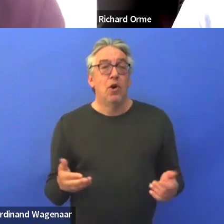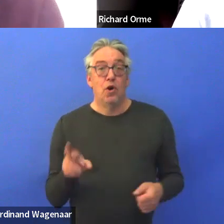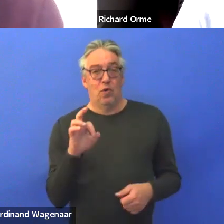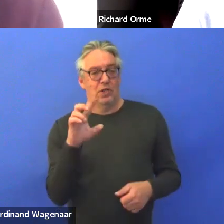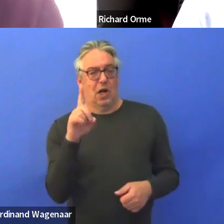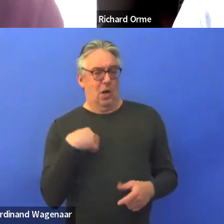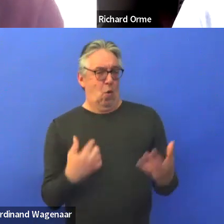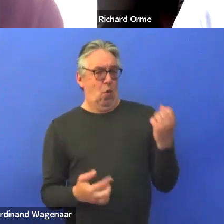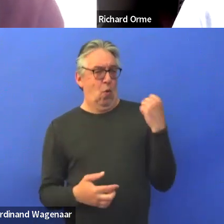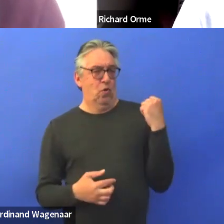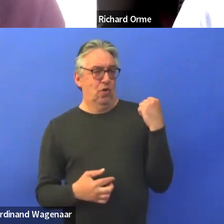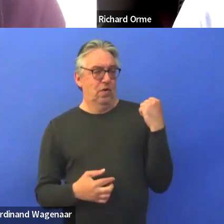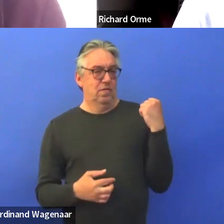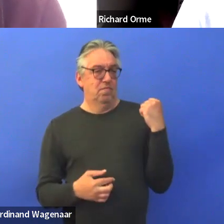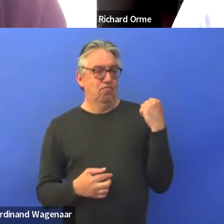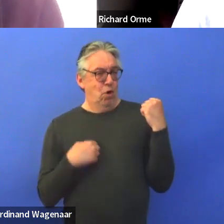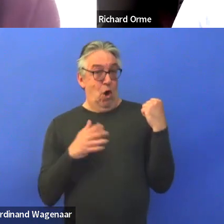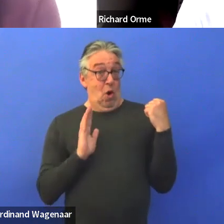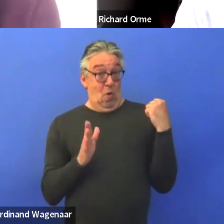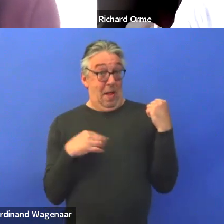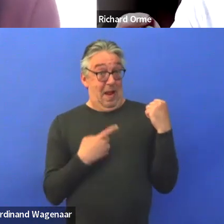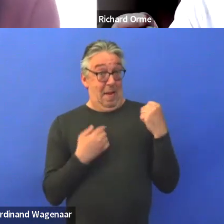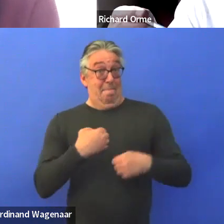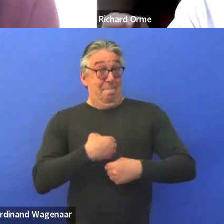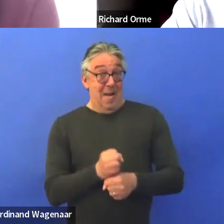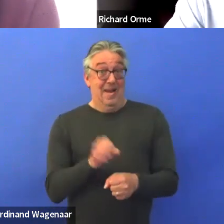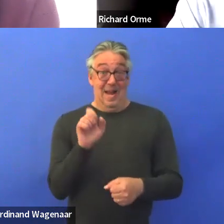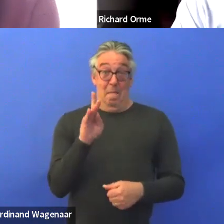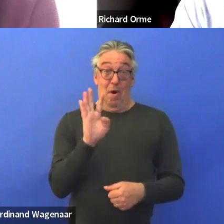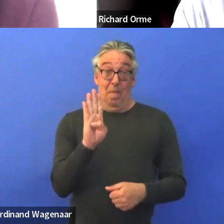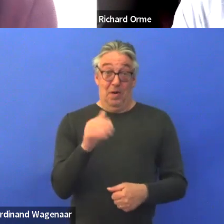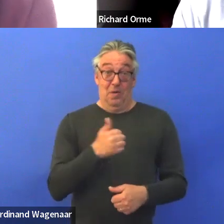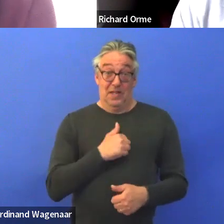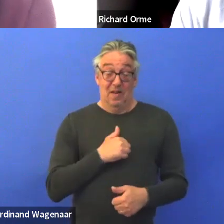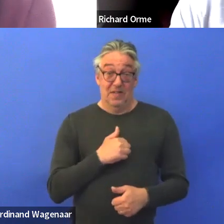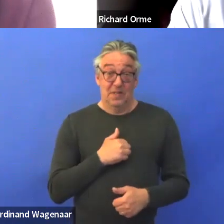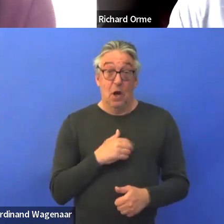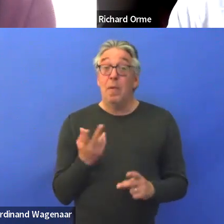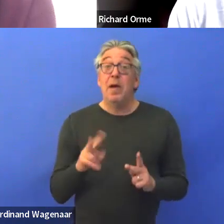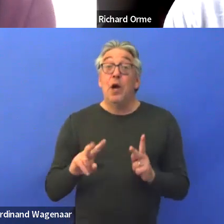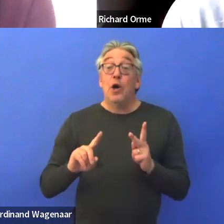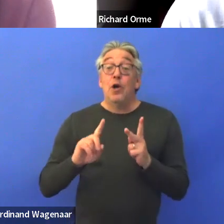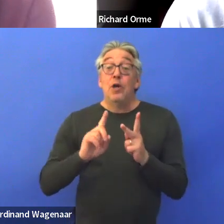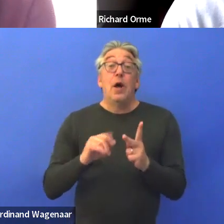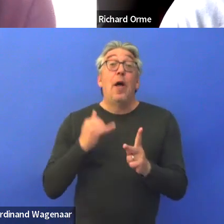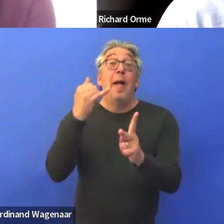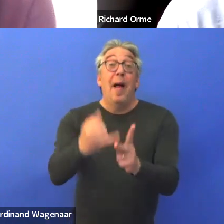that, because we're about to make some EPUB. So okay, if we have a second Q&A session, so we can do a quick view of those that have